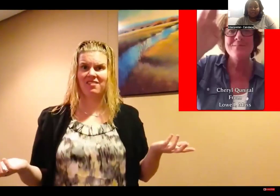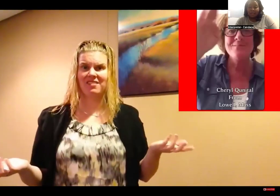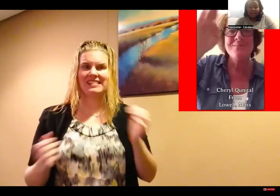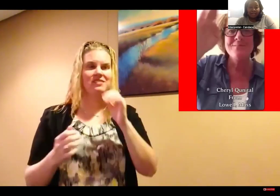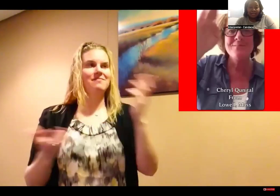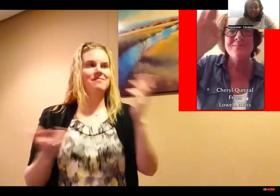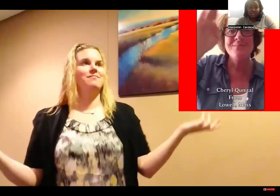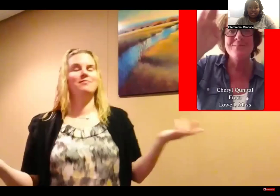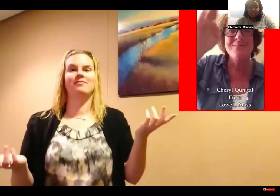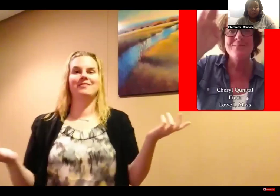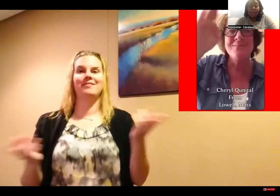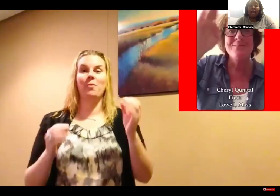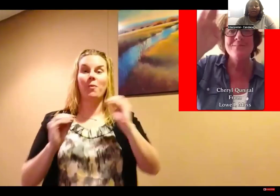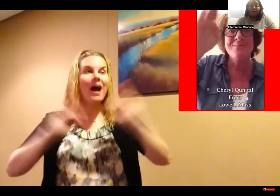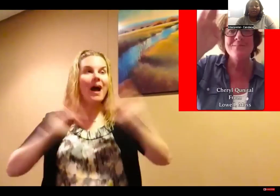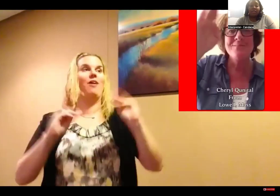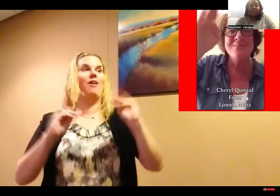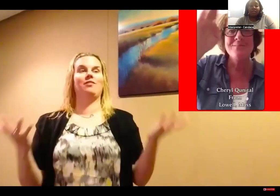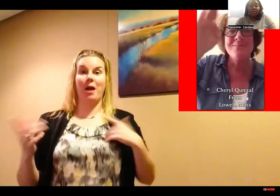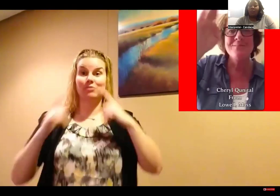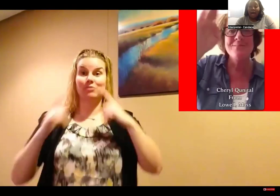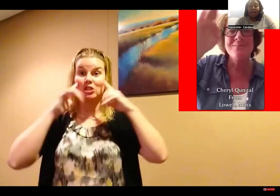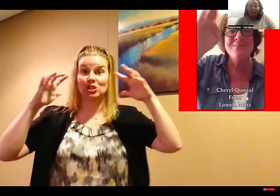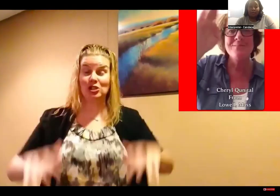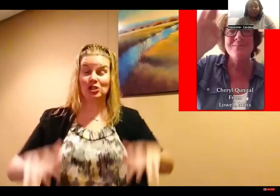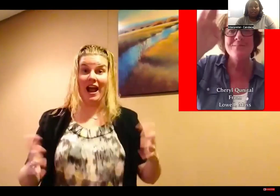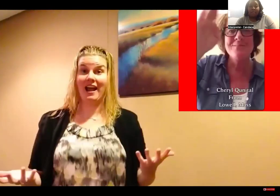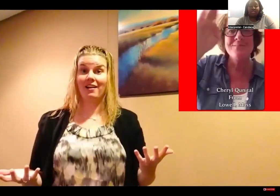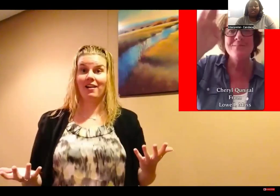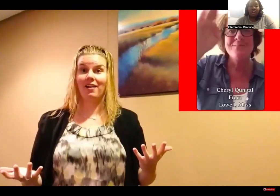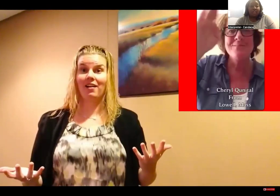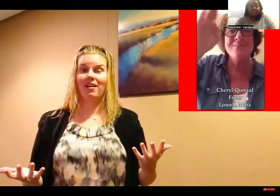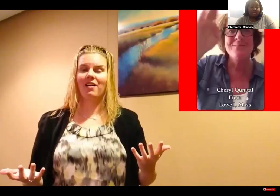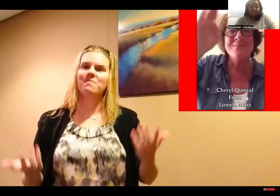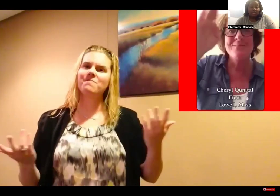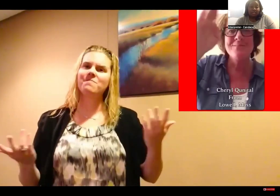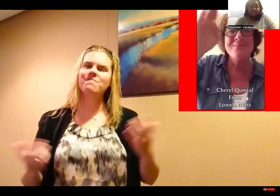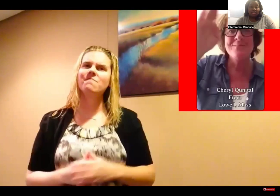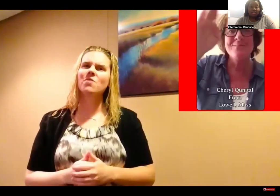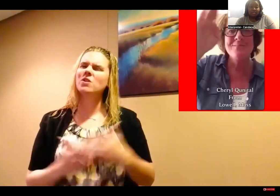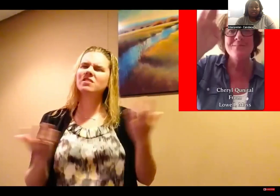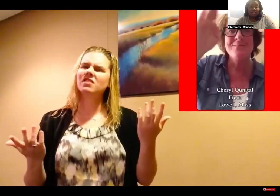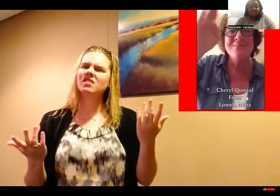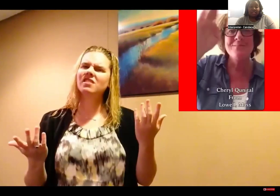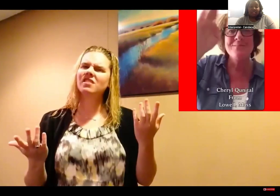with VRI machines. Wow. Wow. I'm just shocked.